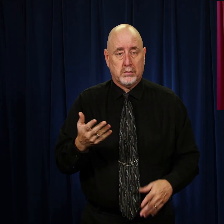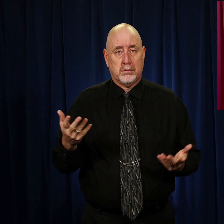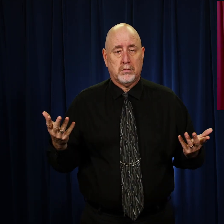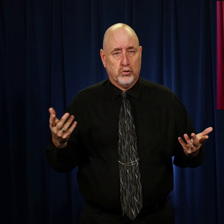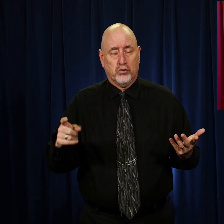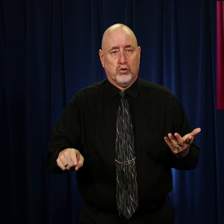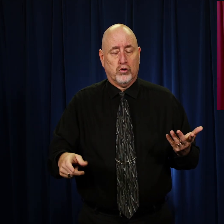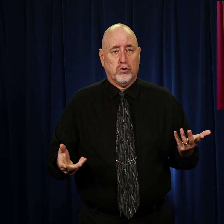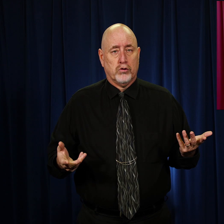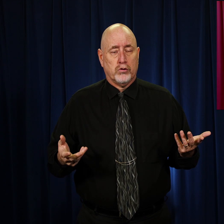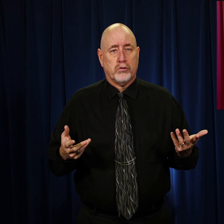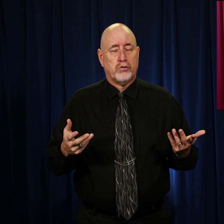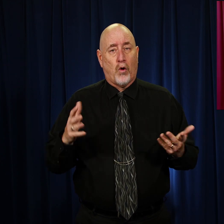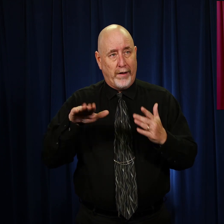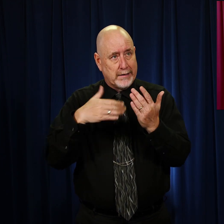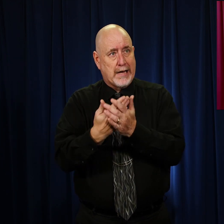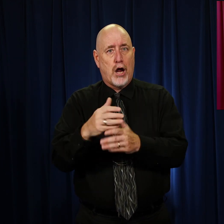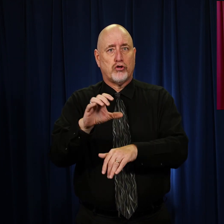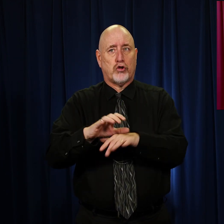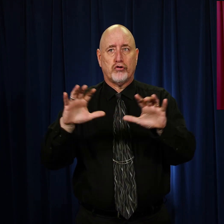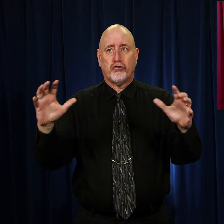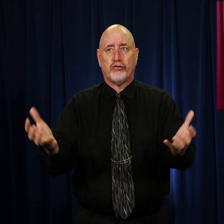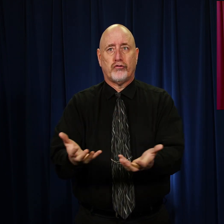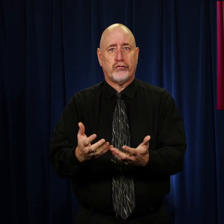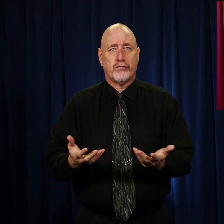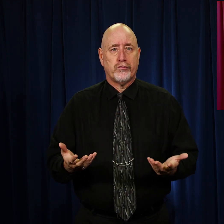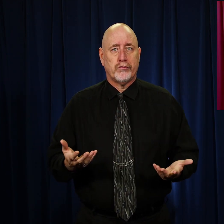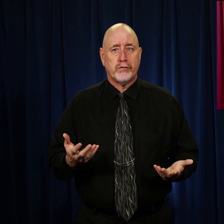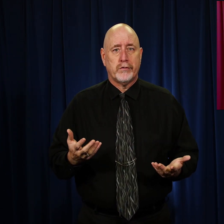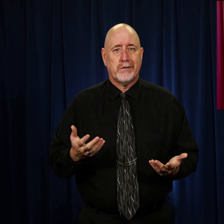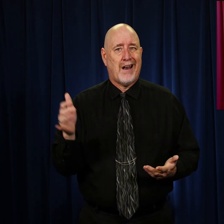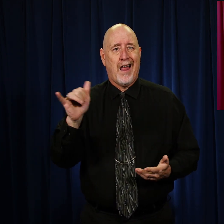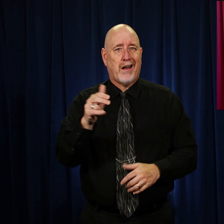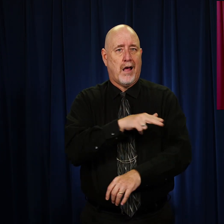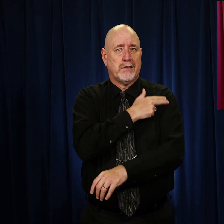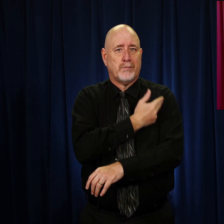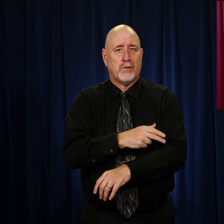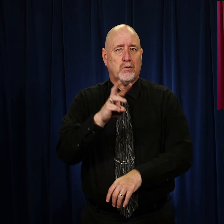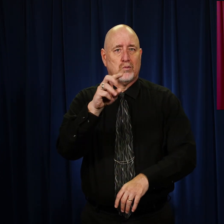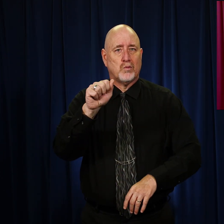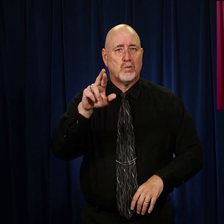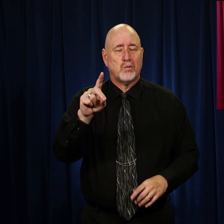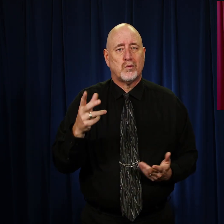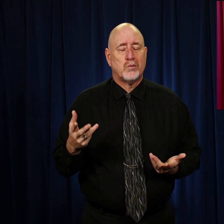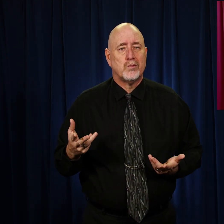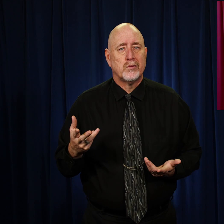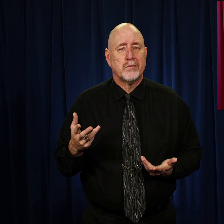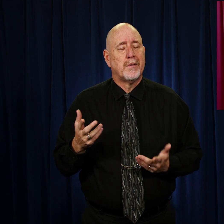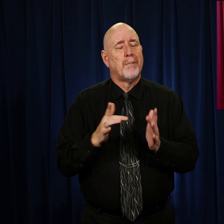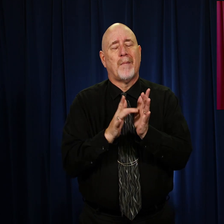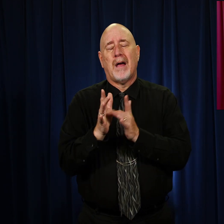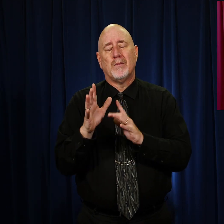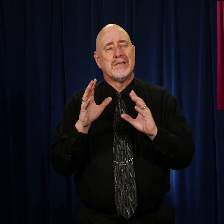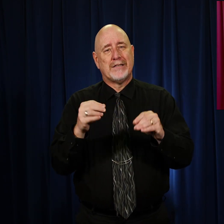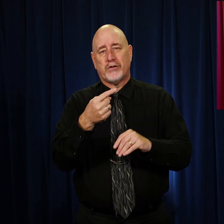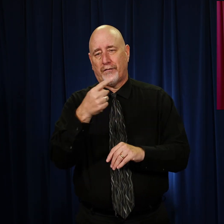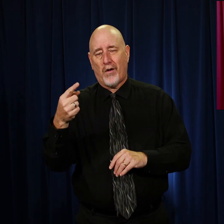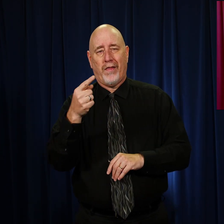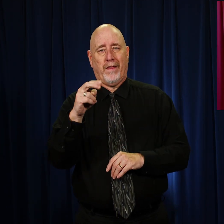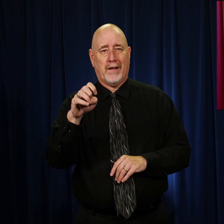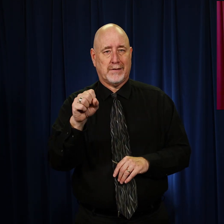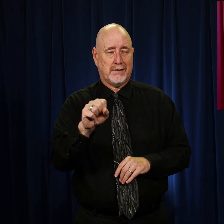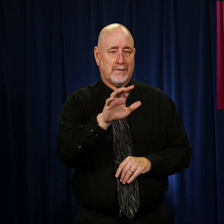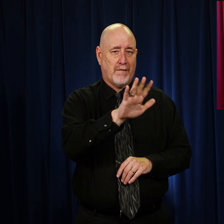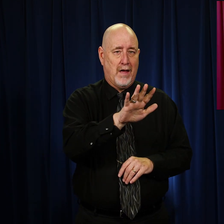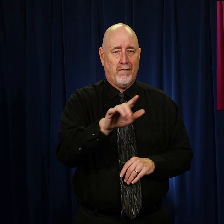should not have touched. And so the entire church would be like a hospital ward. The Bible teaches in 1